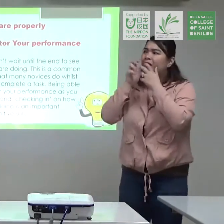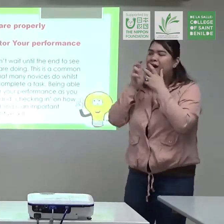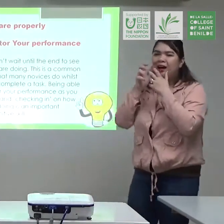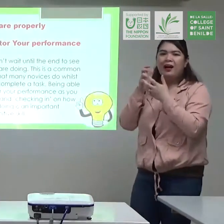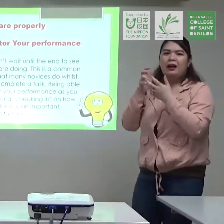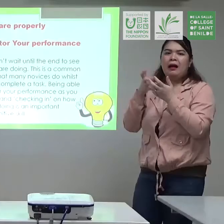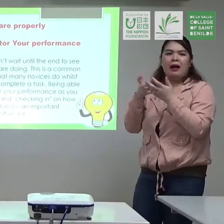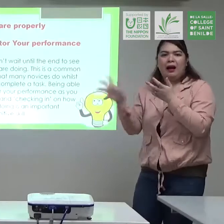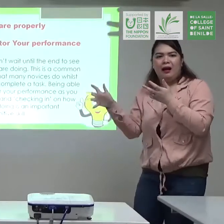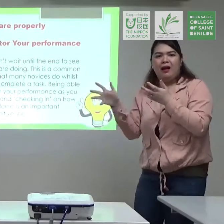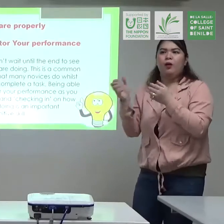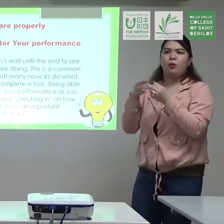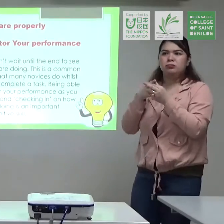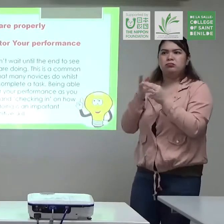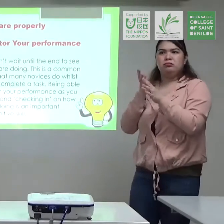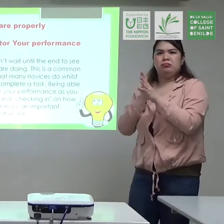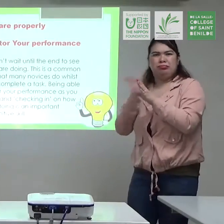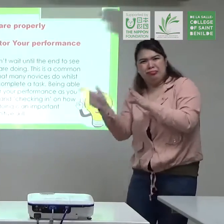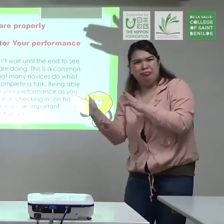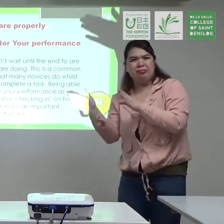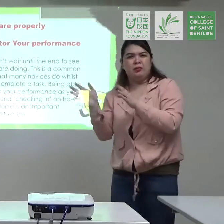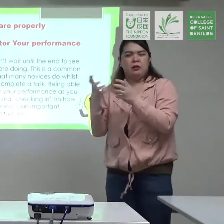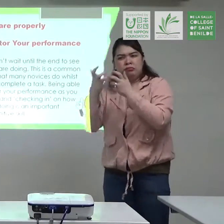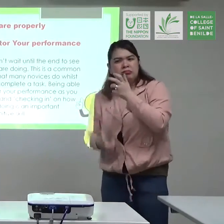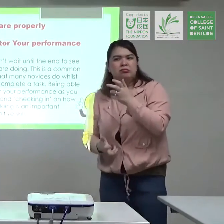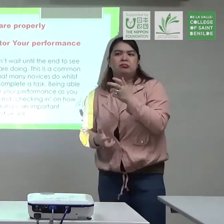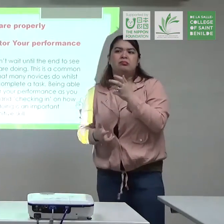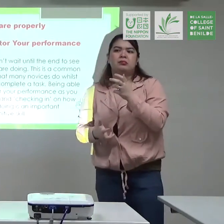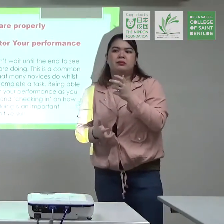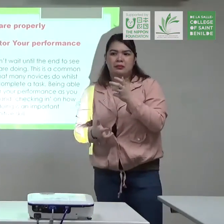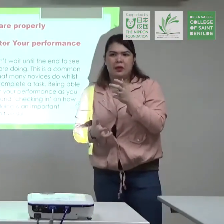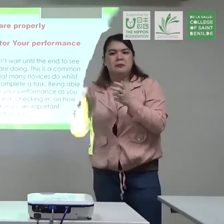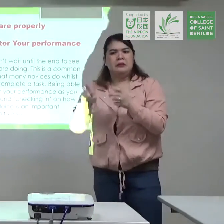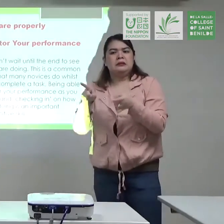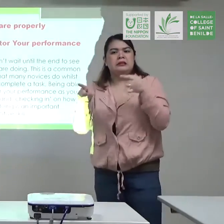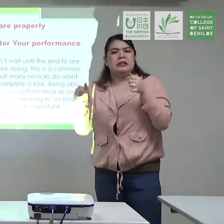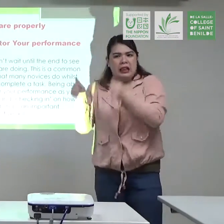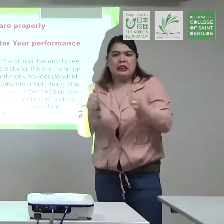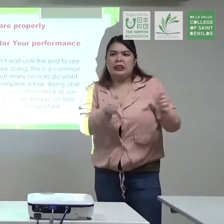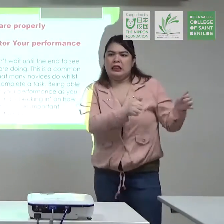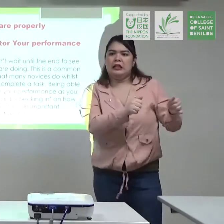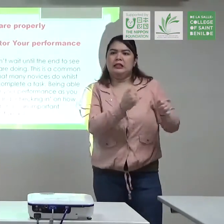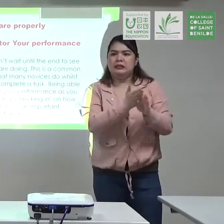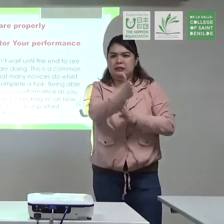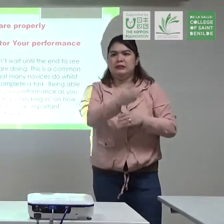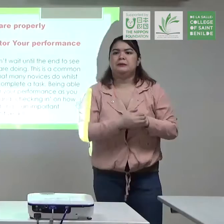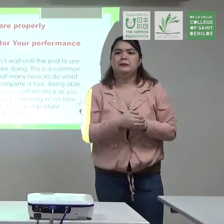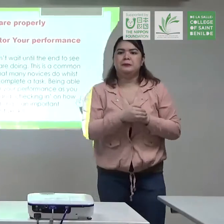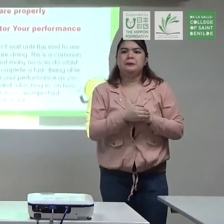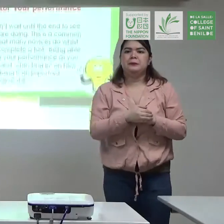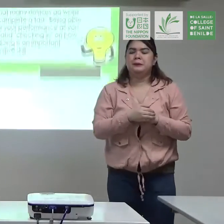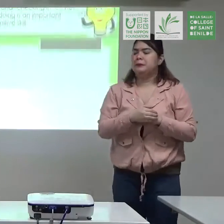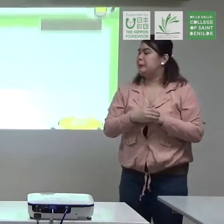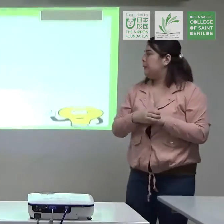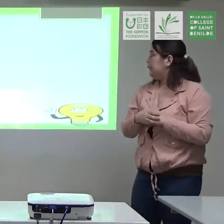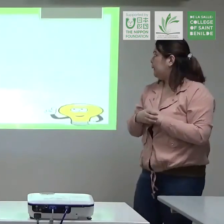how far you are going, or are you on the right direction.